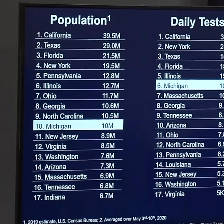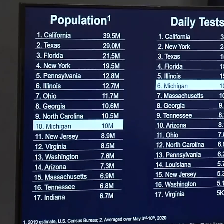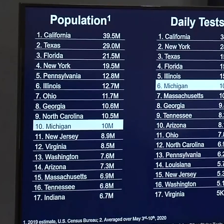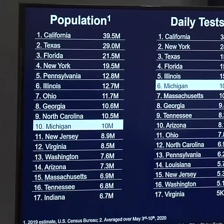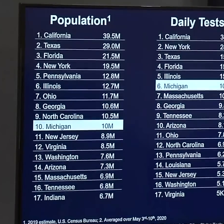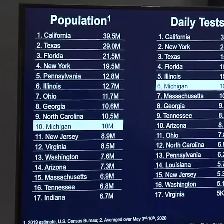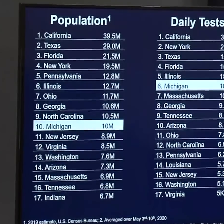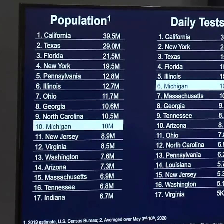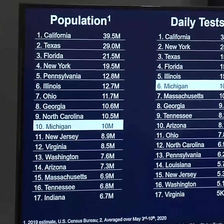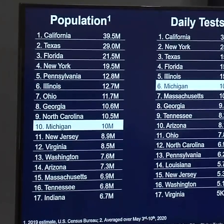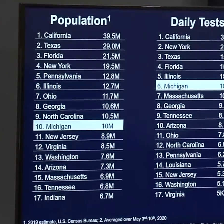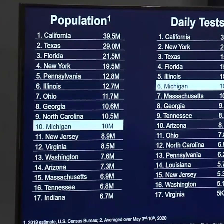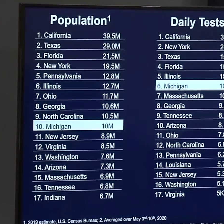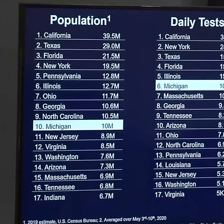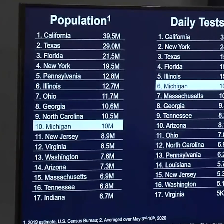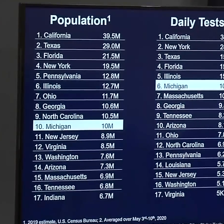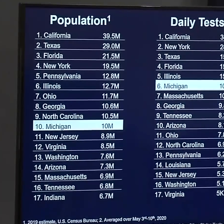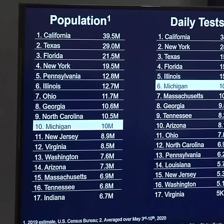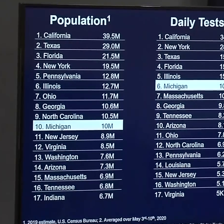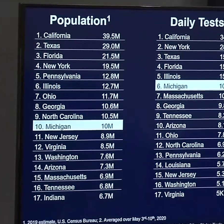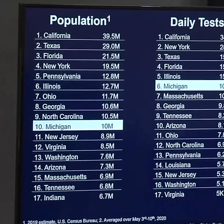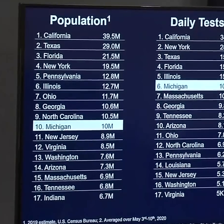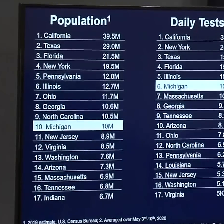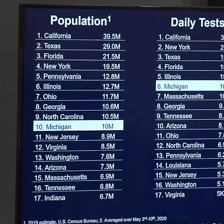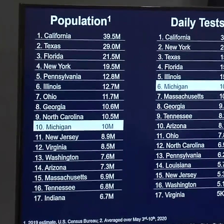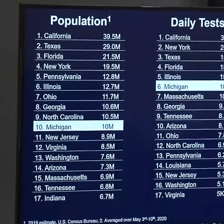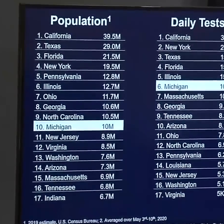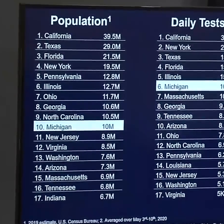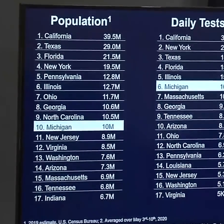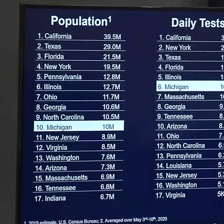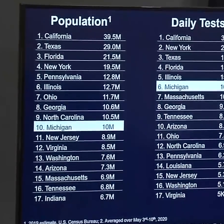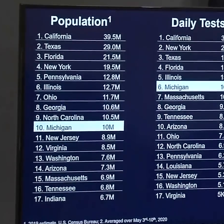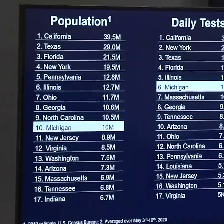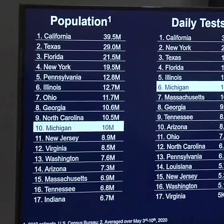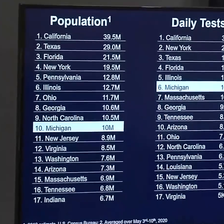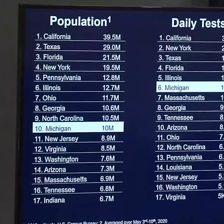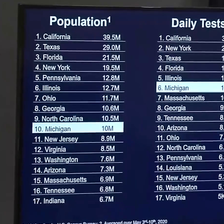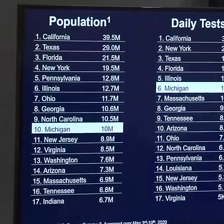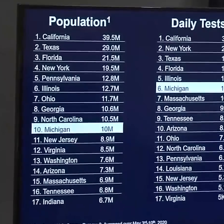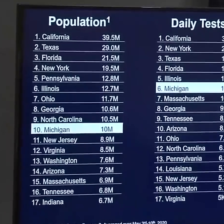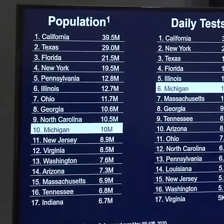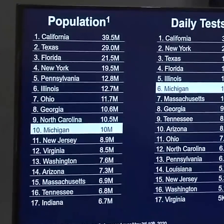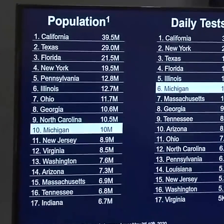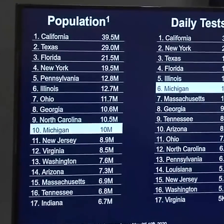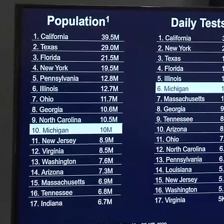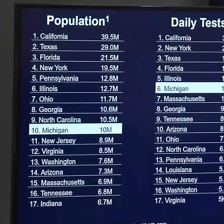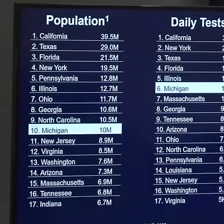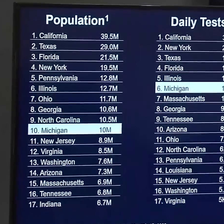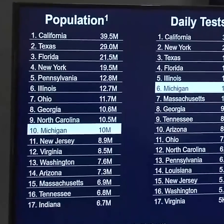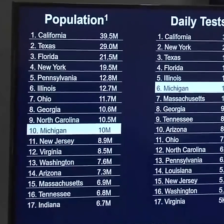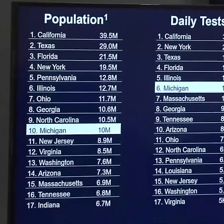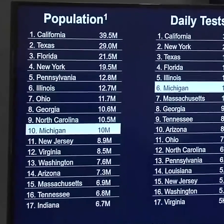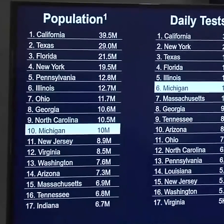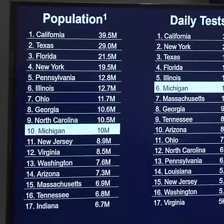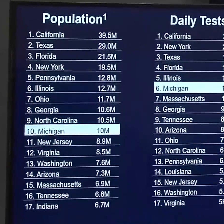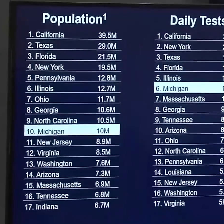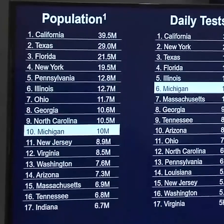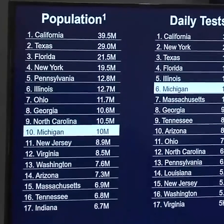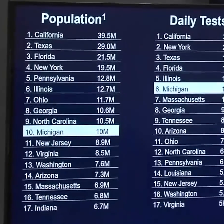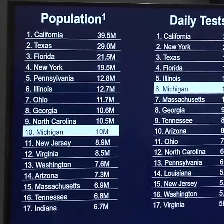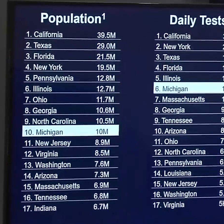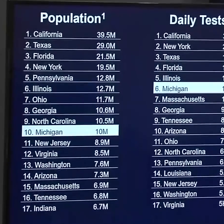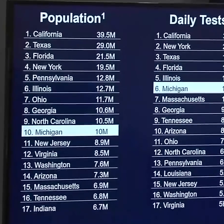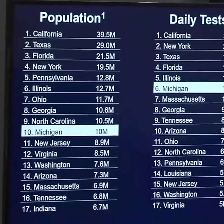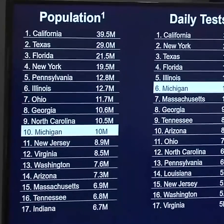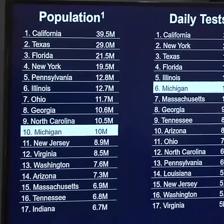weeks ago, these numbers weren't that good. They're much better today. You see our population, and you see how many daily tests we're improving